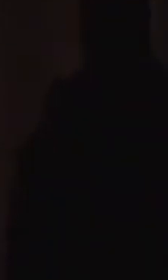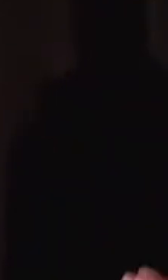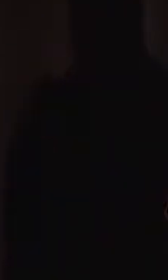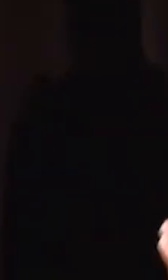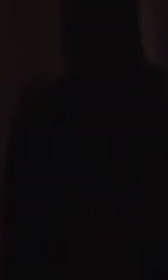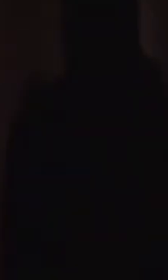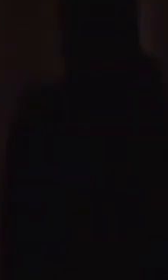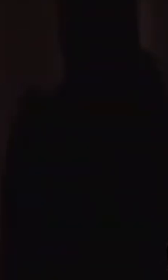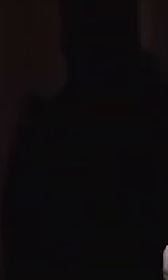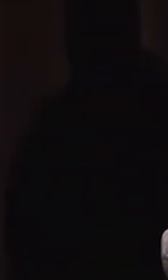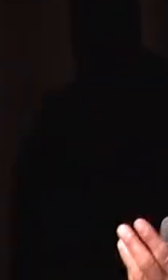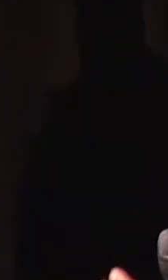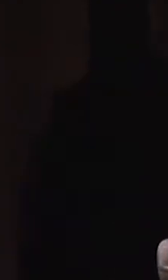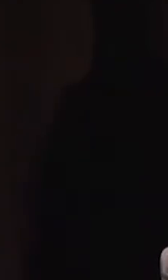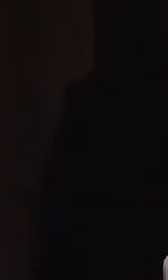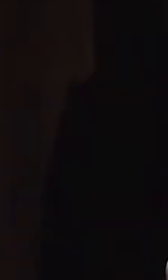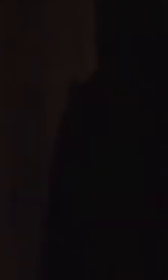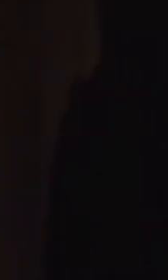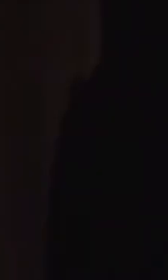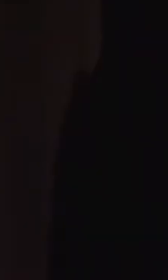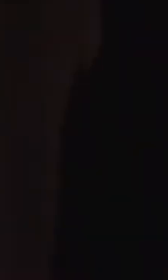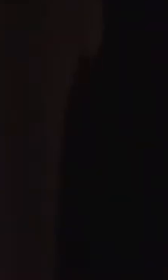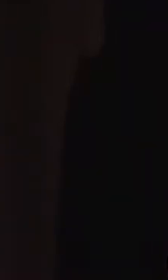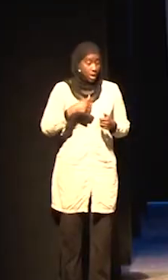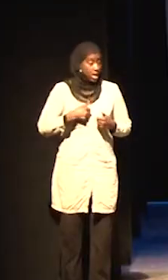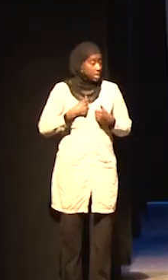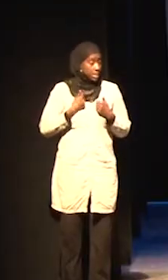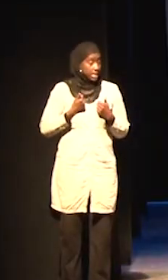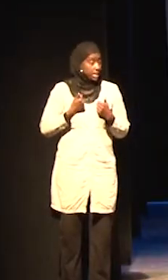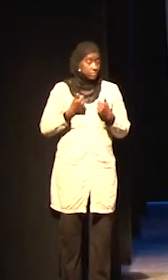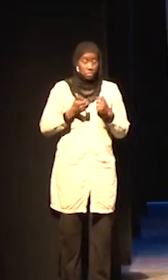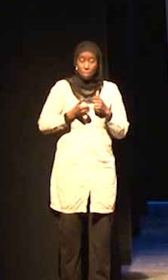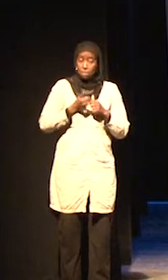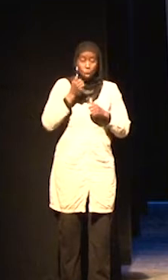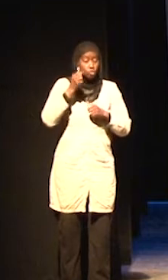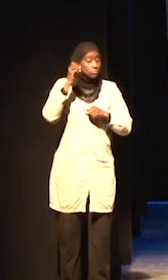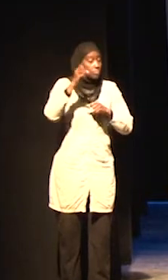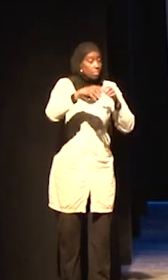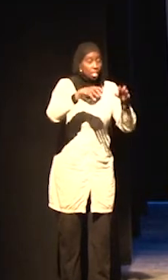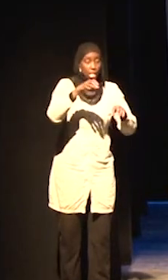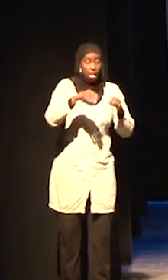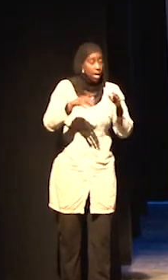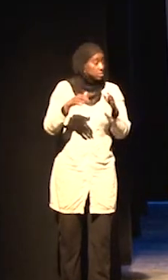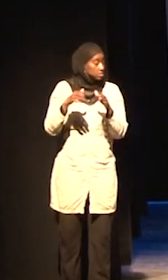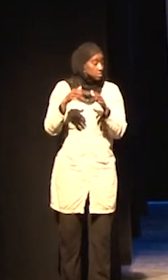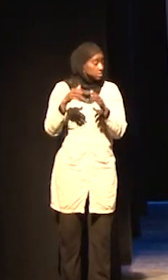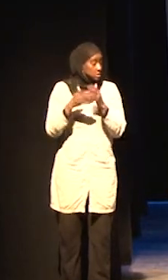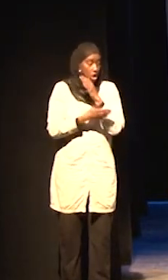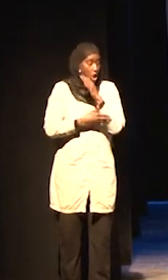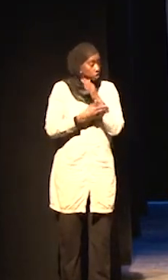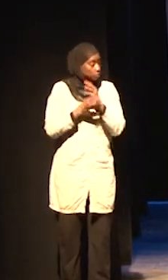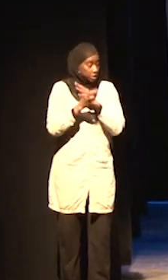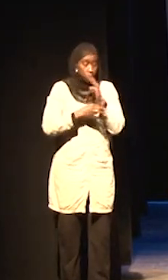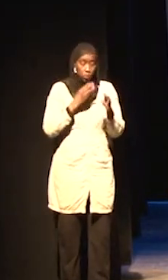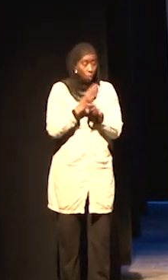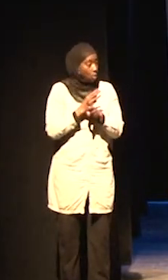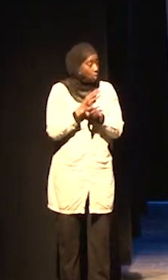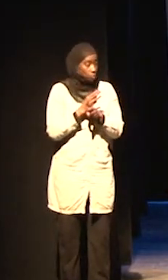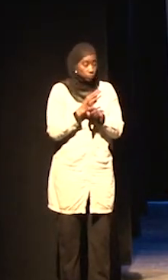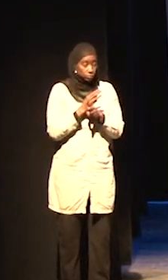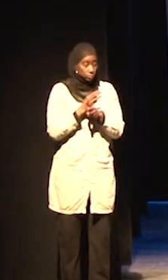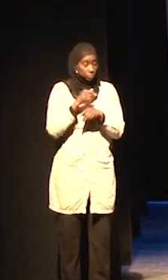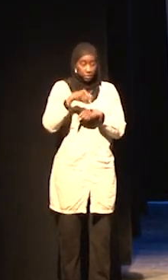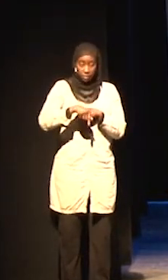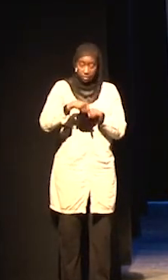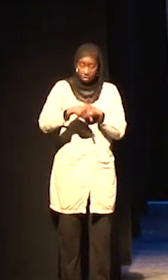most blessed country and nation in the world. We live in the most blessed nation in the world.